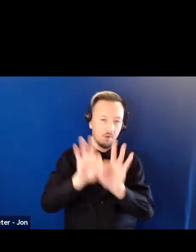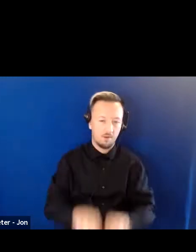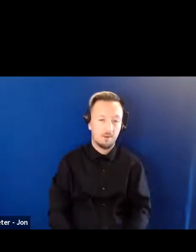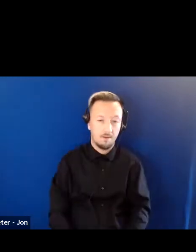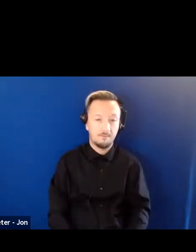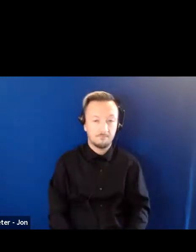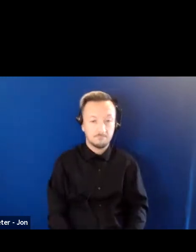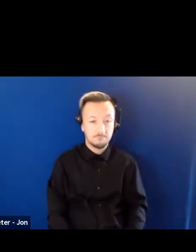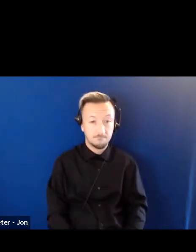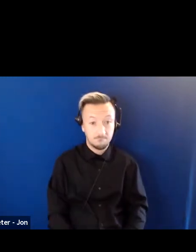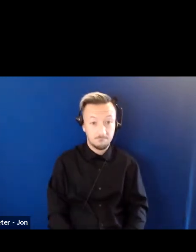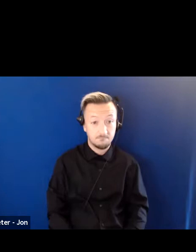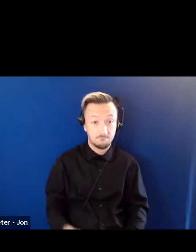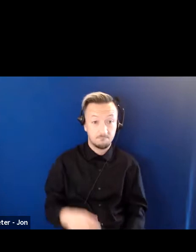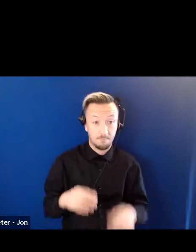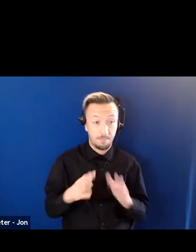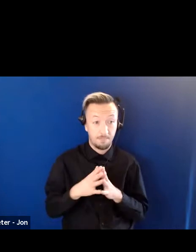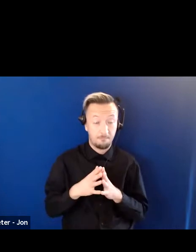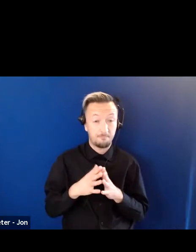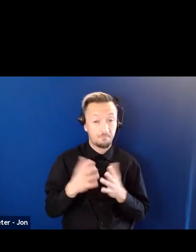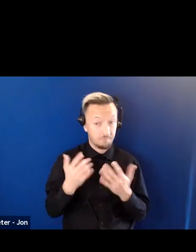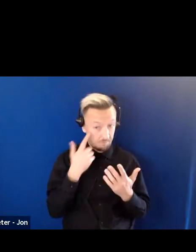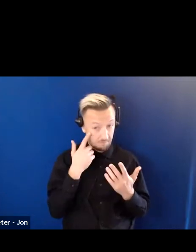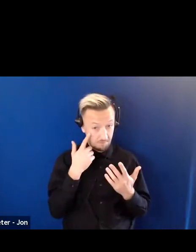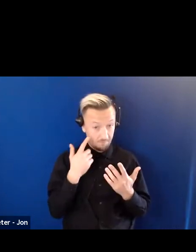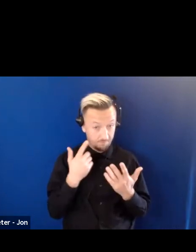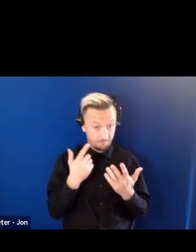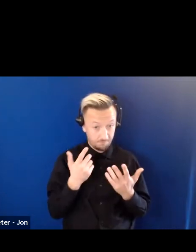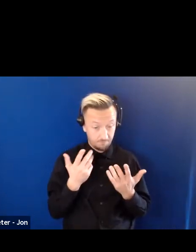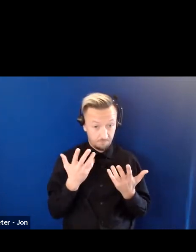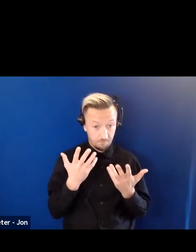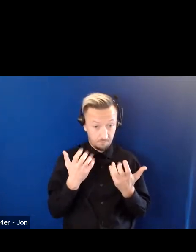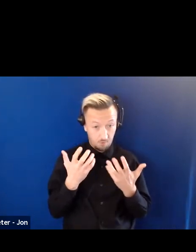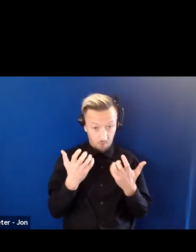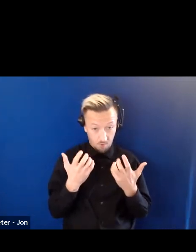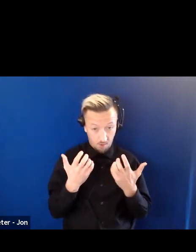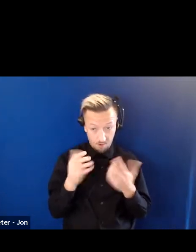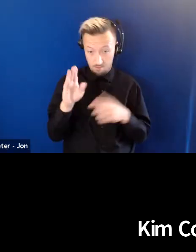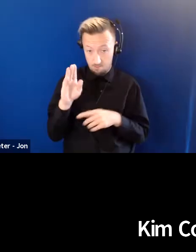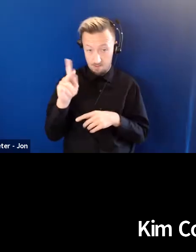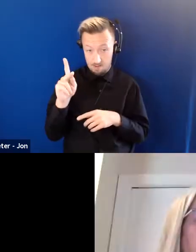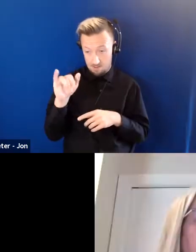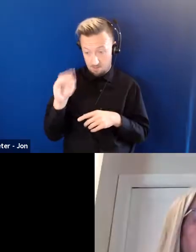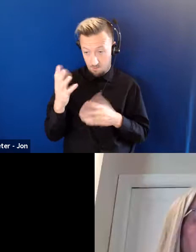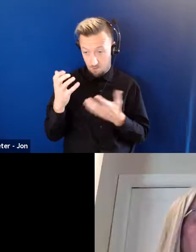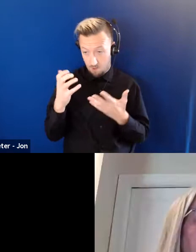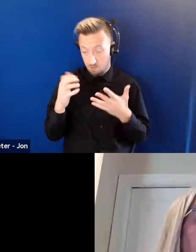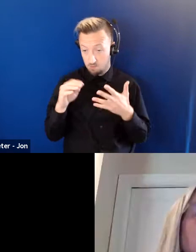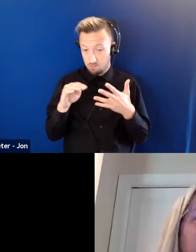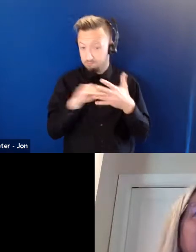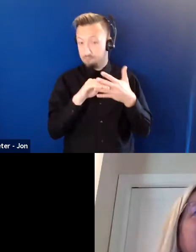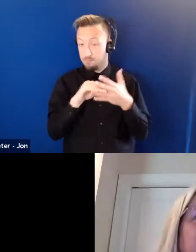wasn't anything else, we may be able, I don't know if you want to take a break here, Kim, to answer